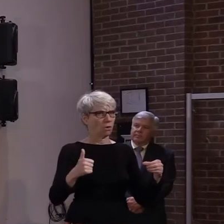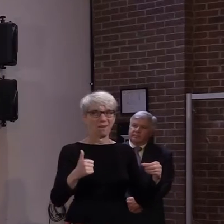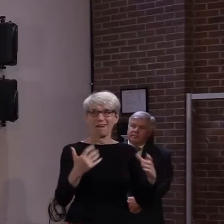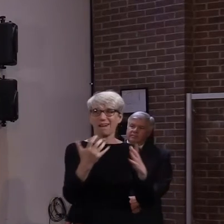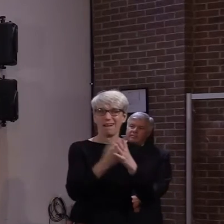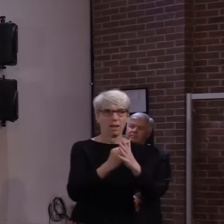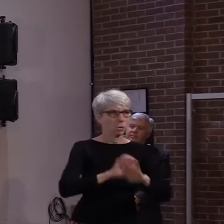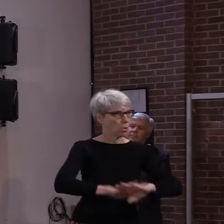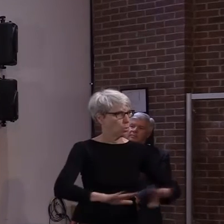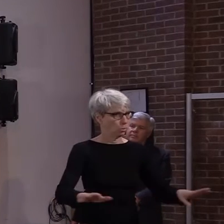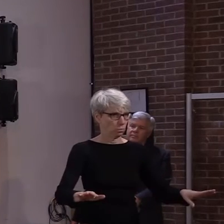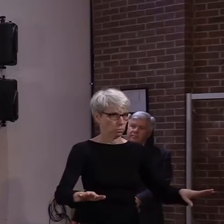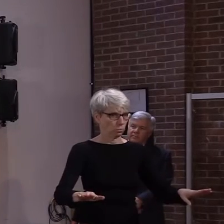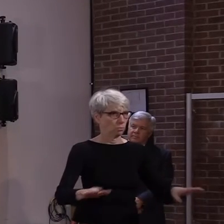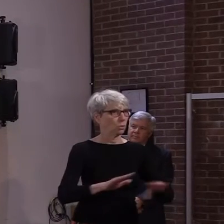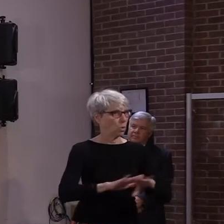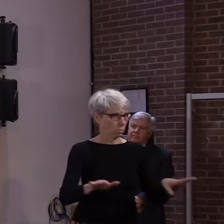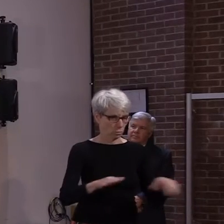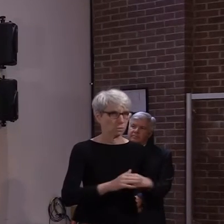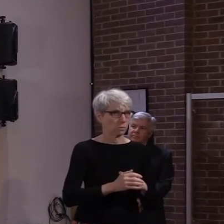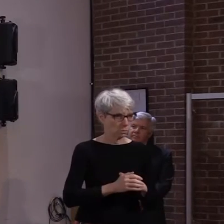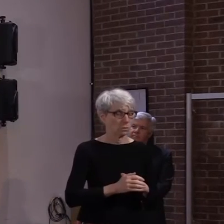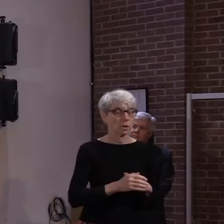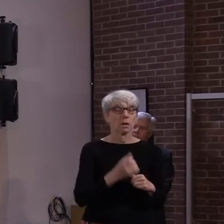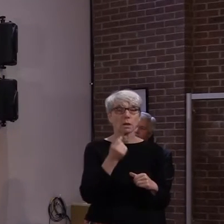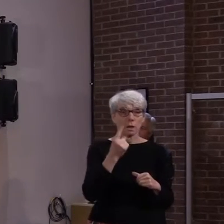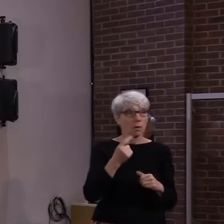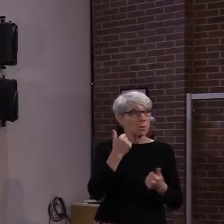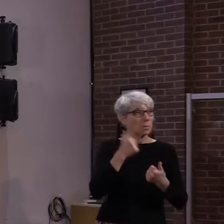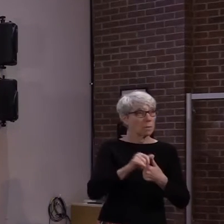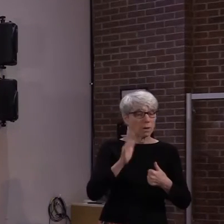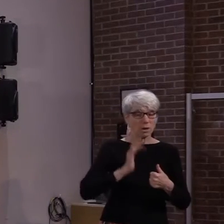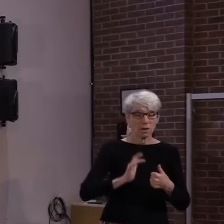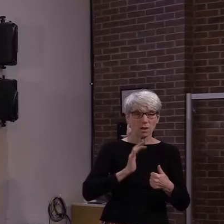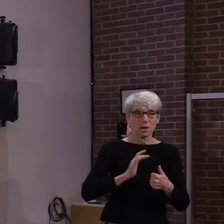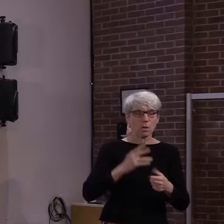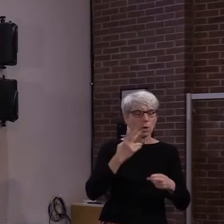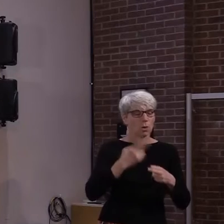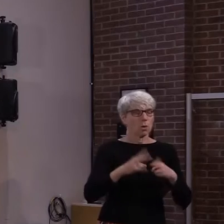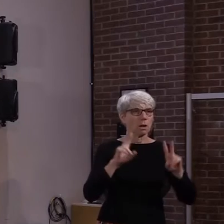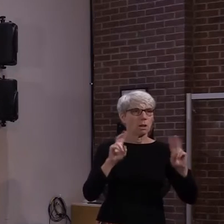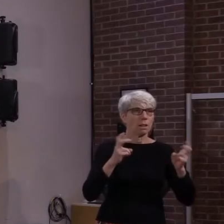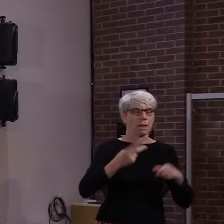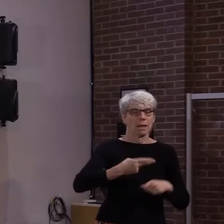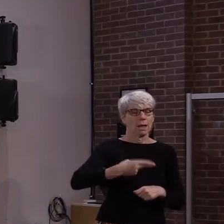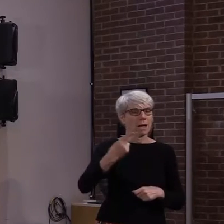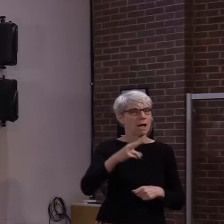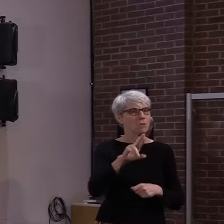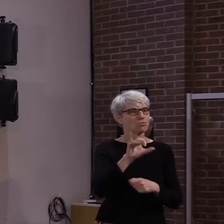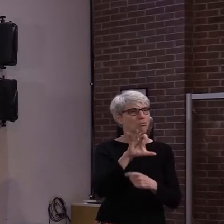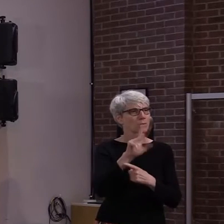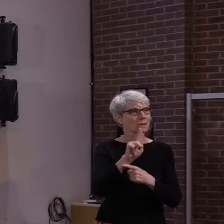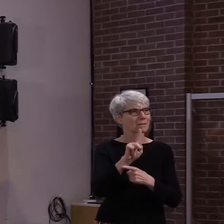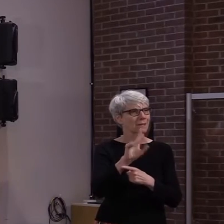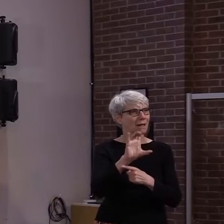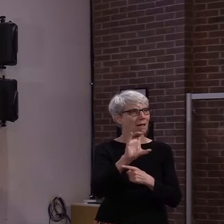This population includes all of those people we used to call high-risk conditions when we